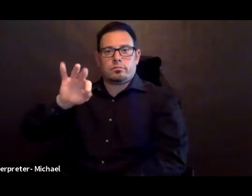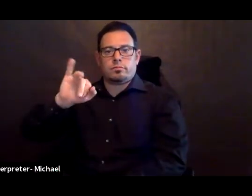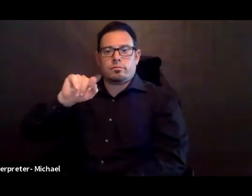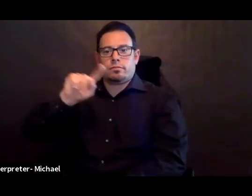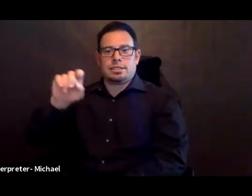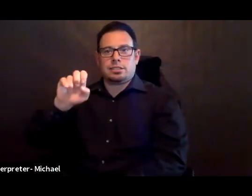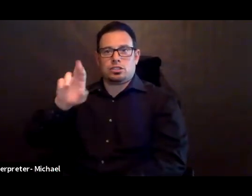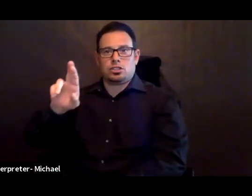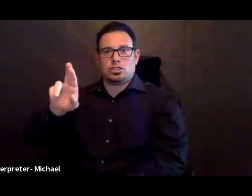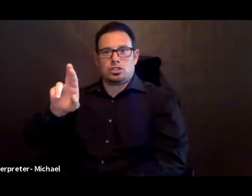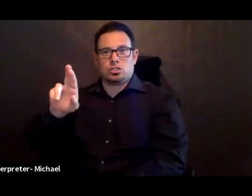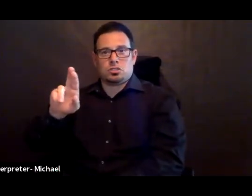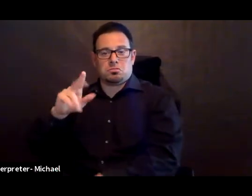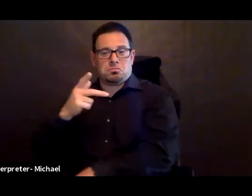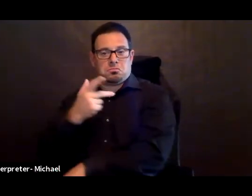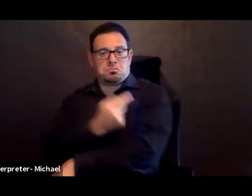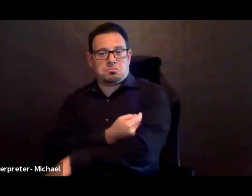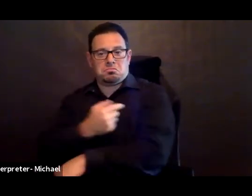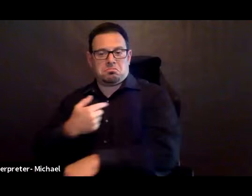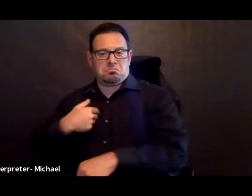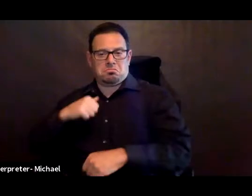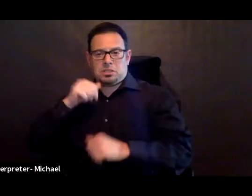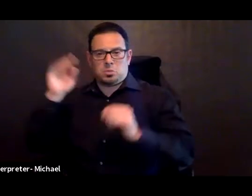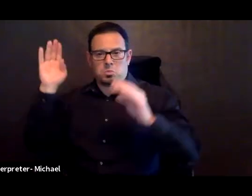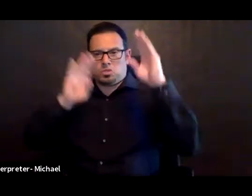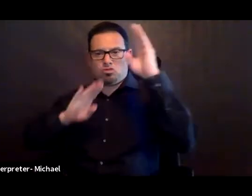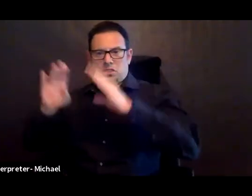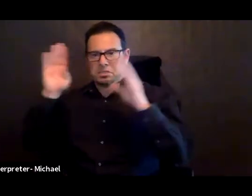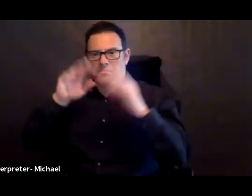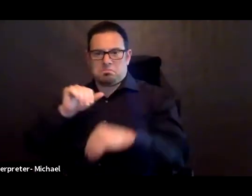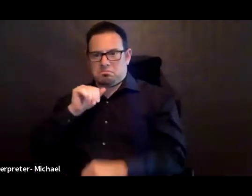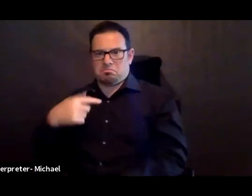want to acknowledge, and that is that